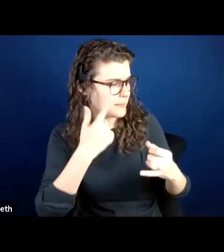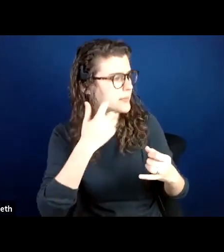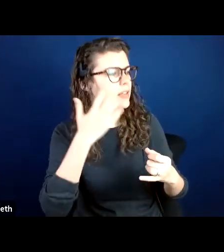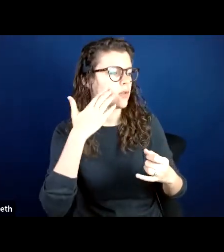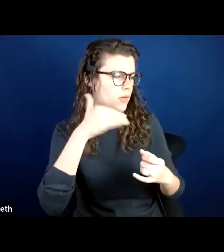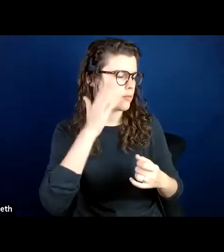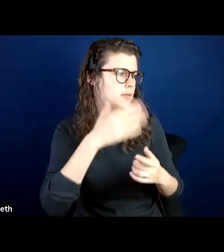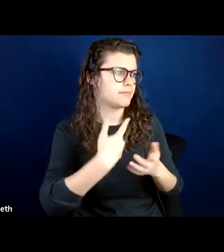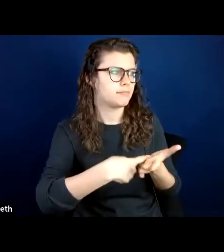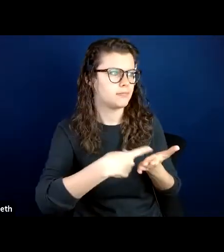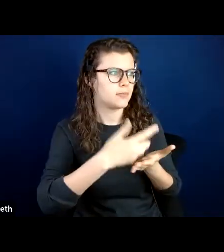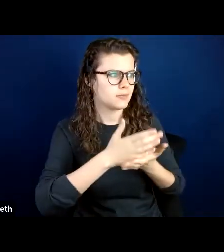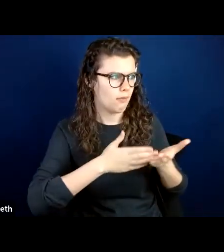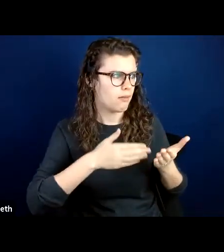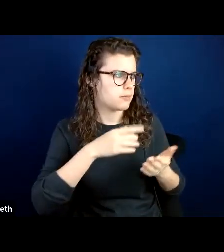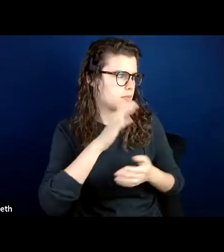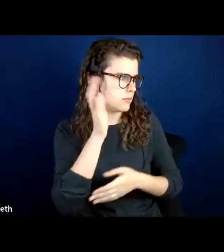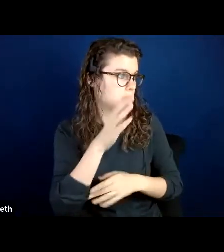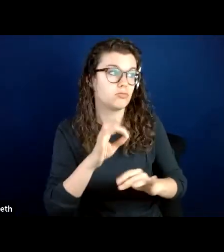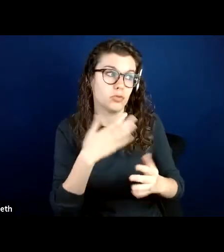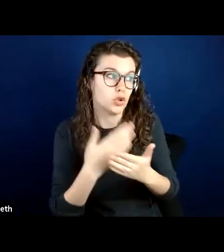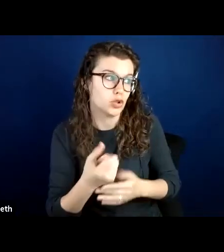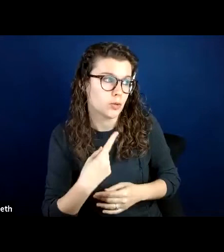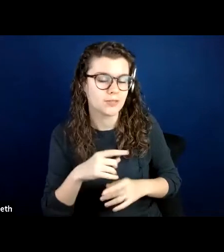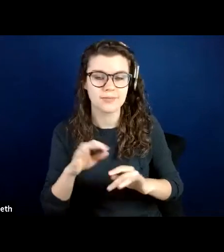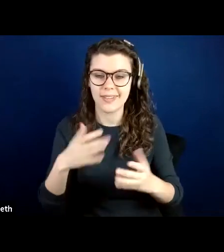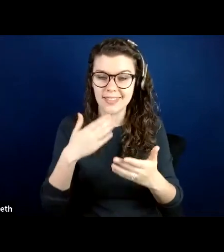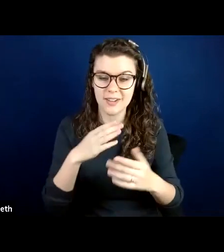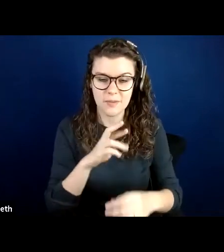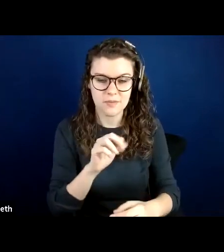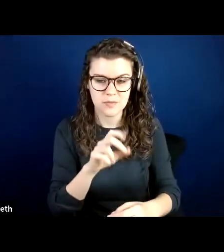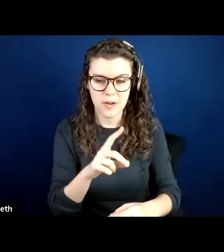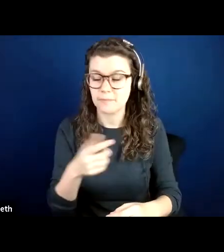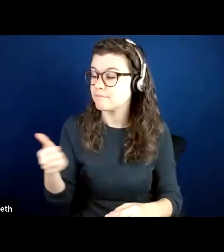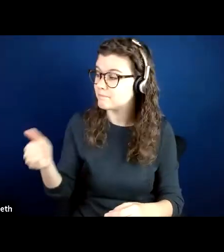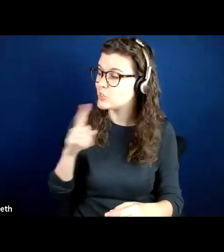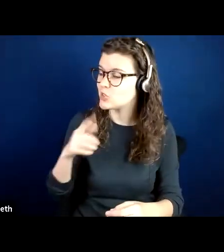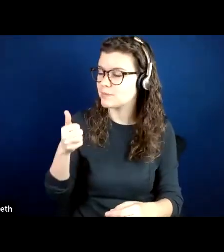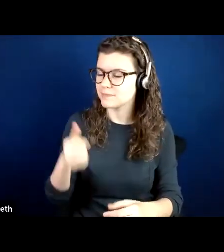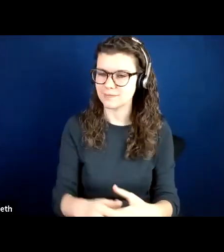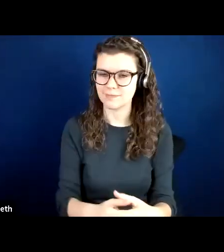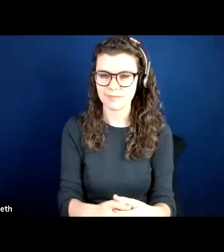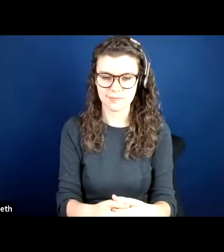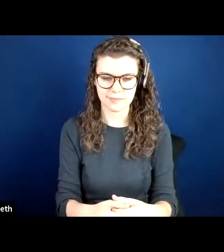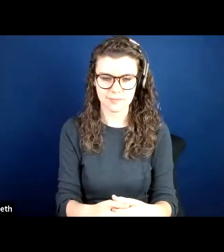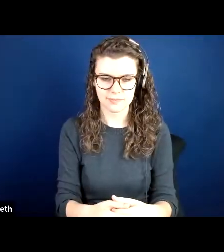we'll be talking about that more. It's a great question. Thanks, Brad. Yeah. Yep.